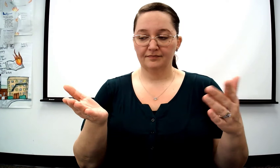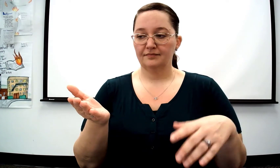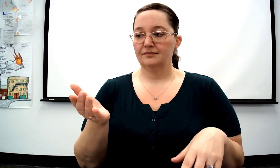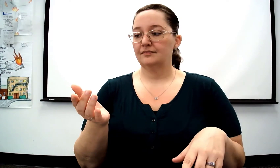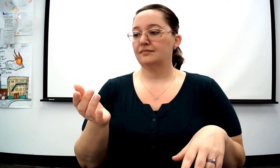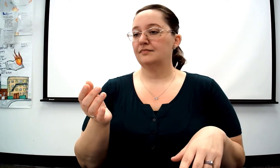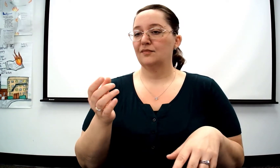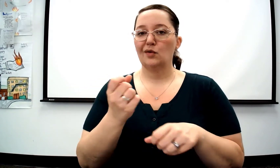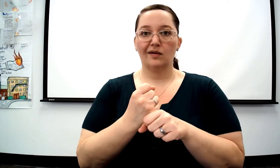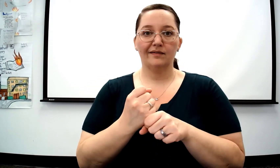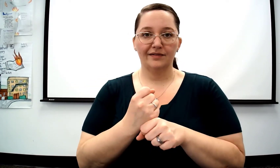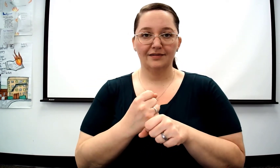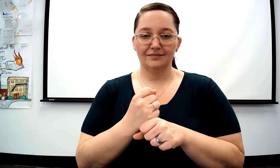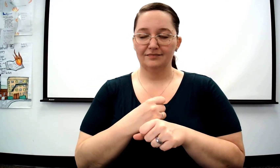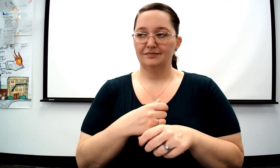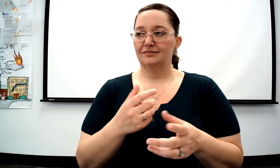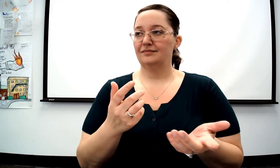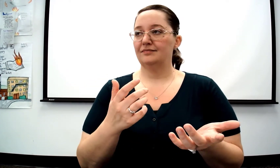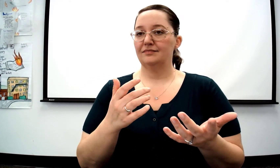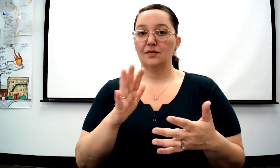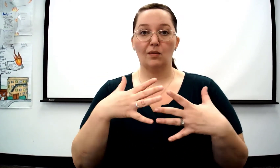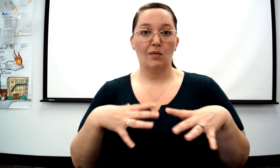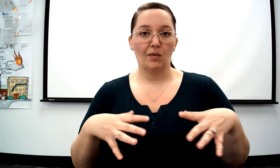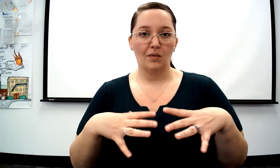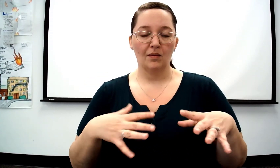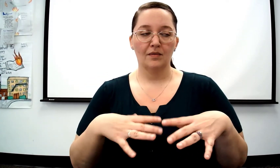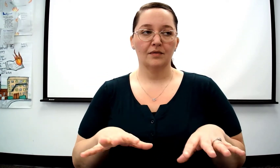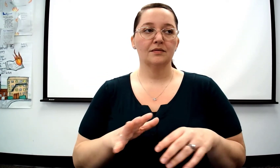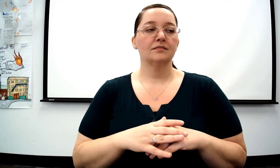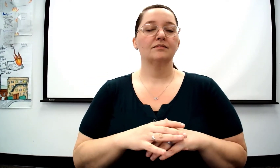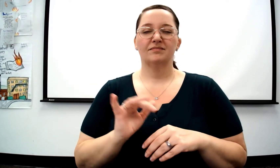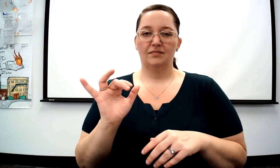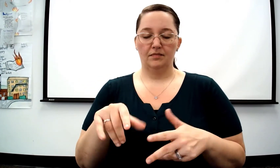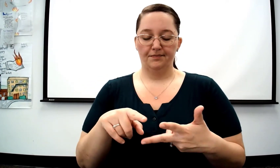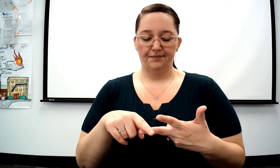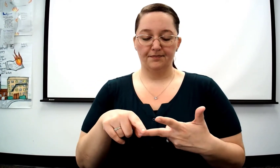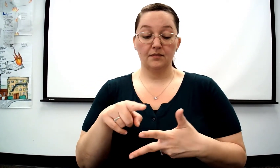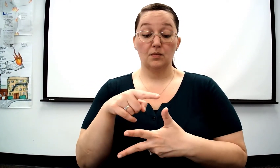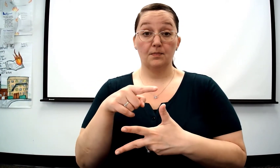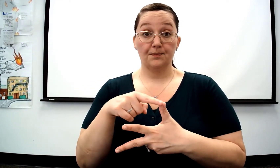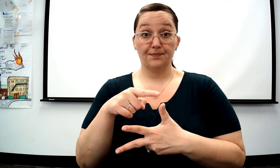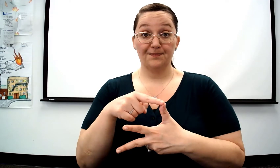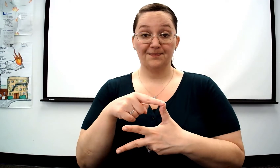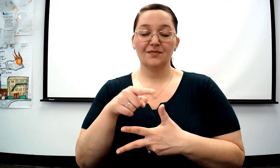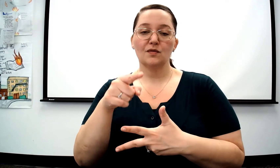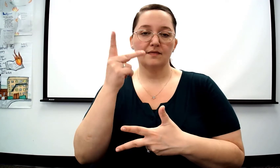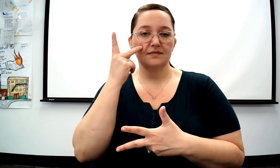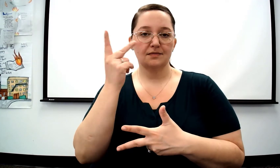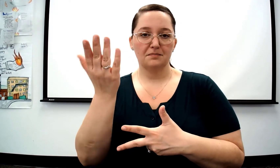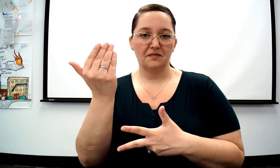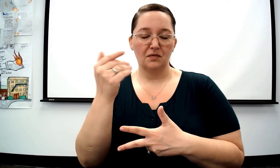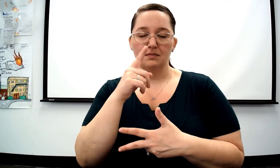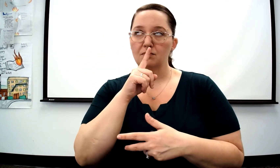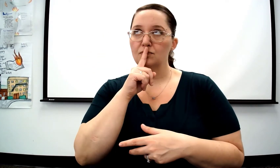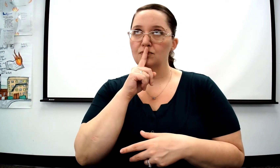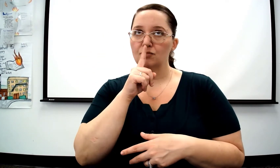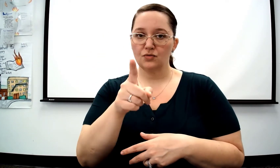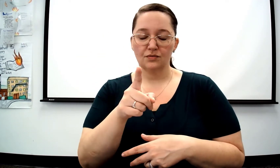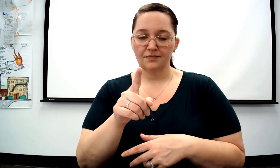things such as coffee, clothing, and so forth. So the first one you've seen before, I